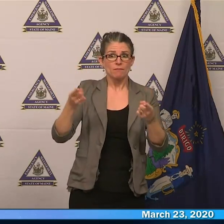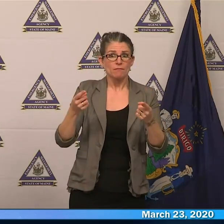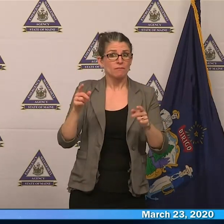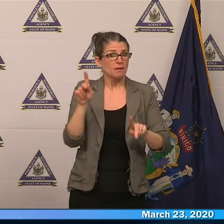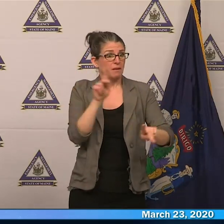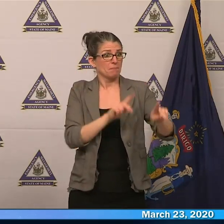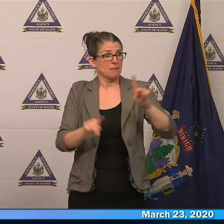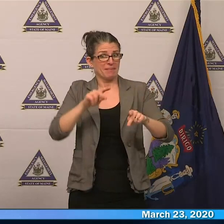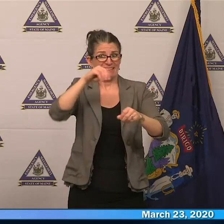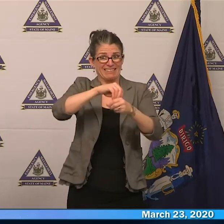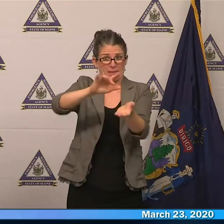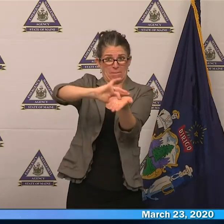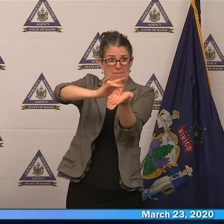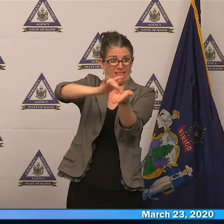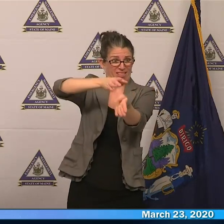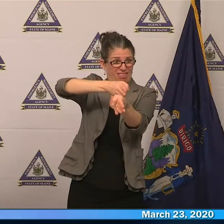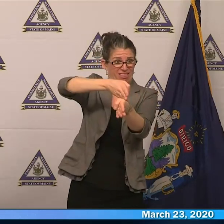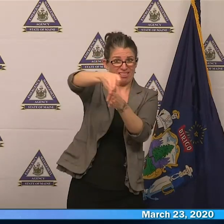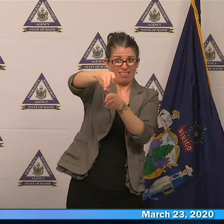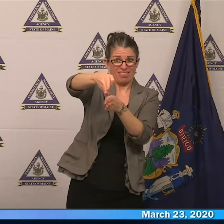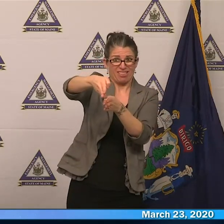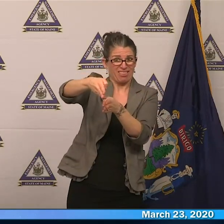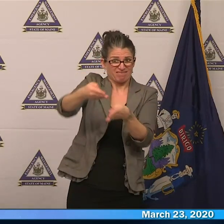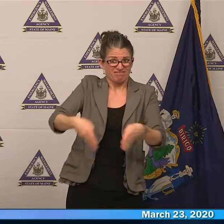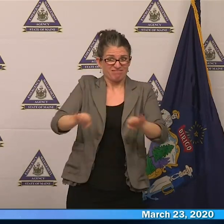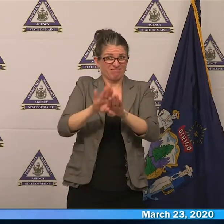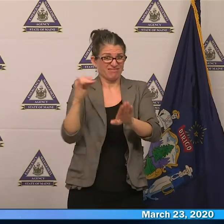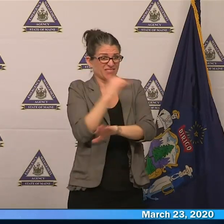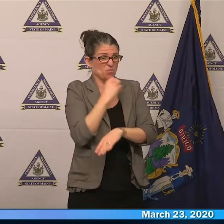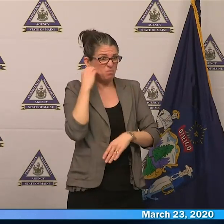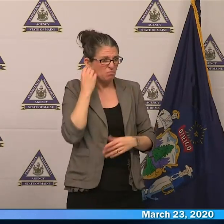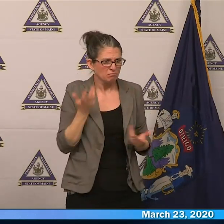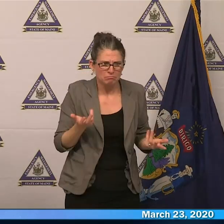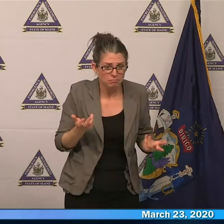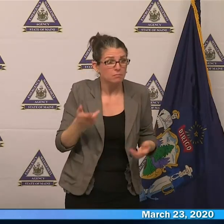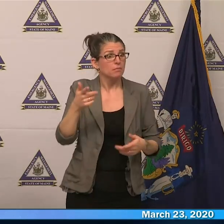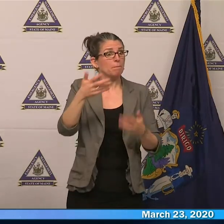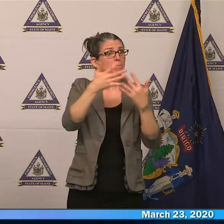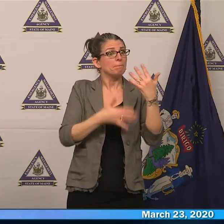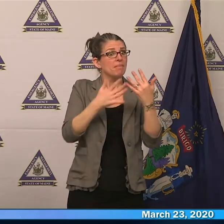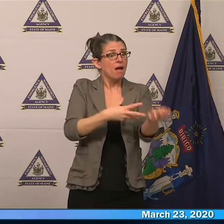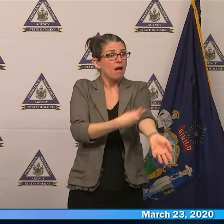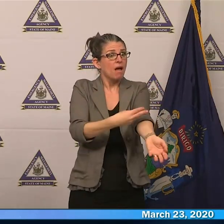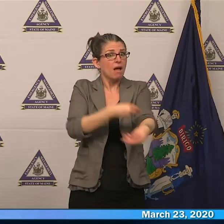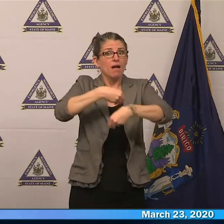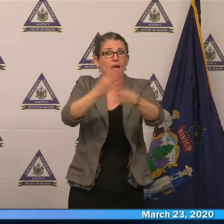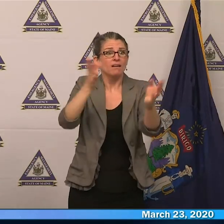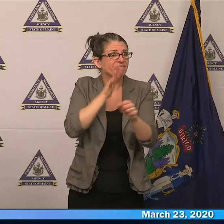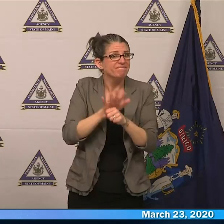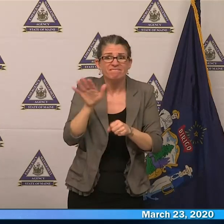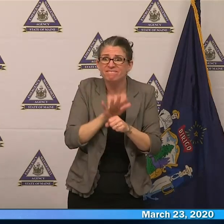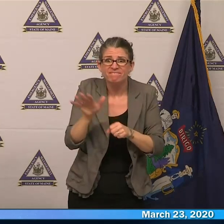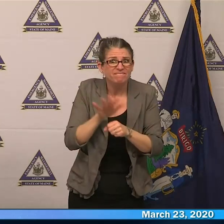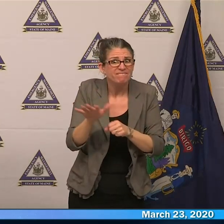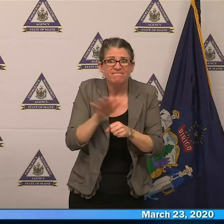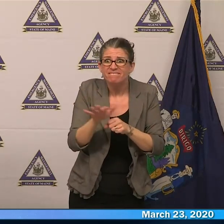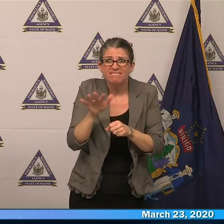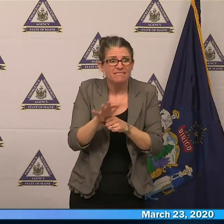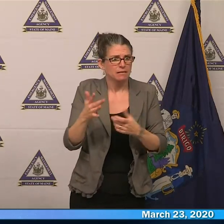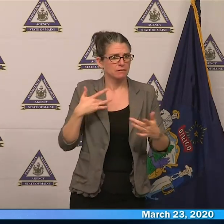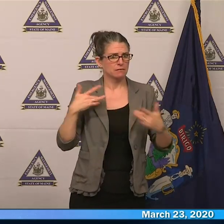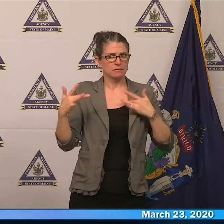Maine. And how should we think about alleviating that shortage in the setting of a stay-in-place